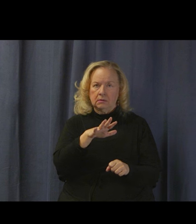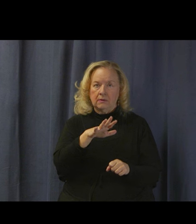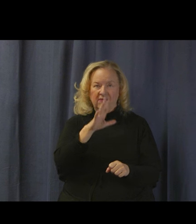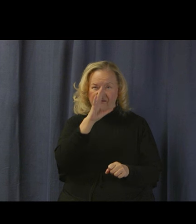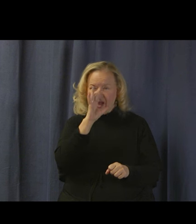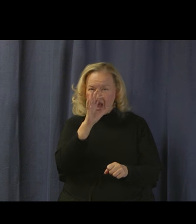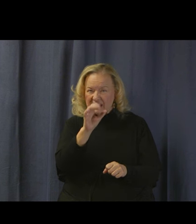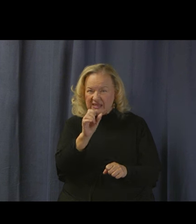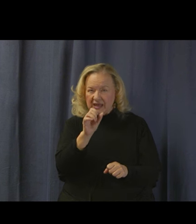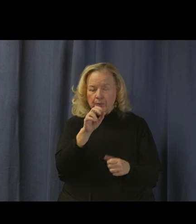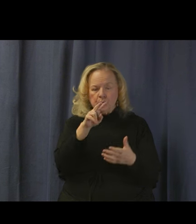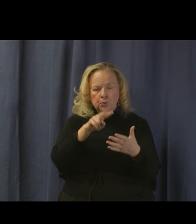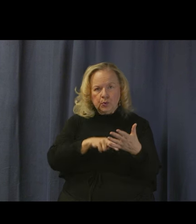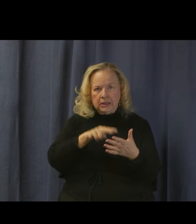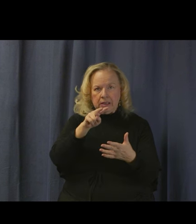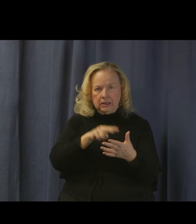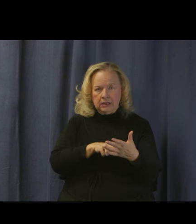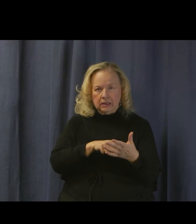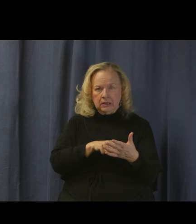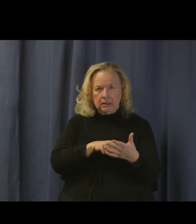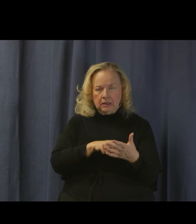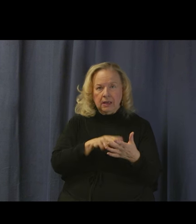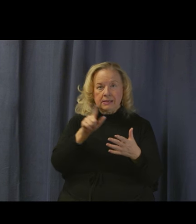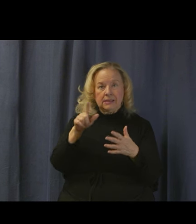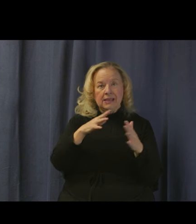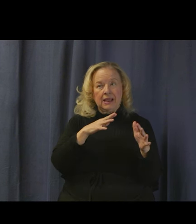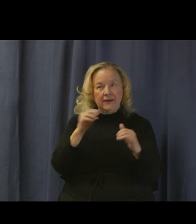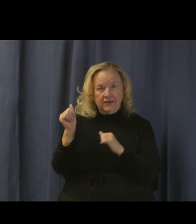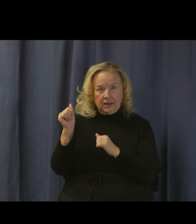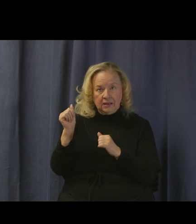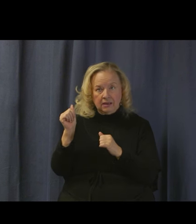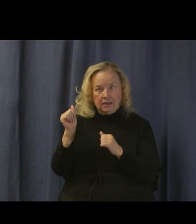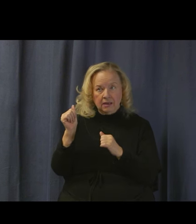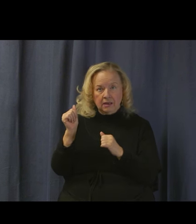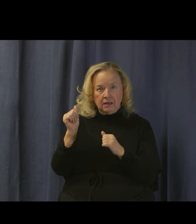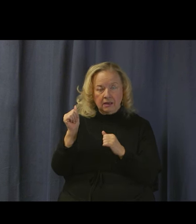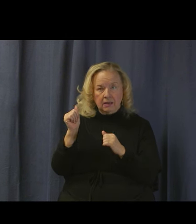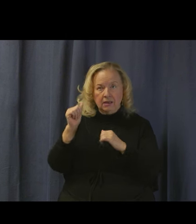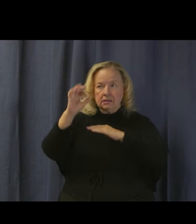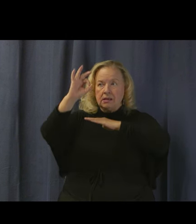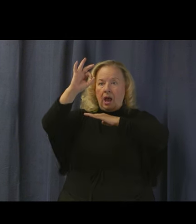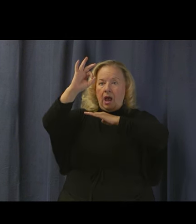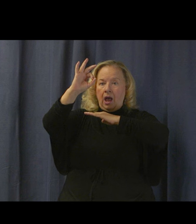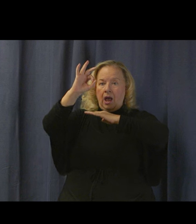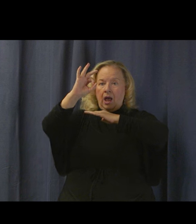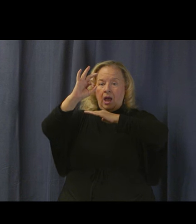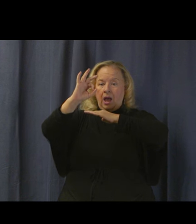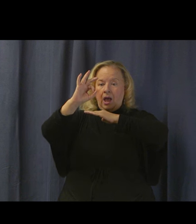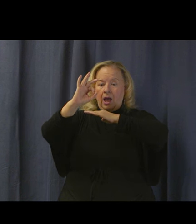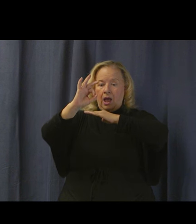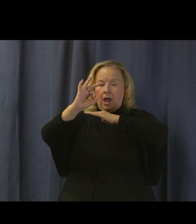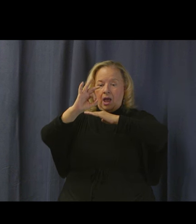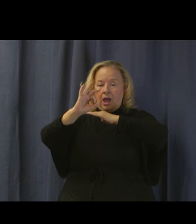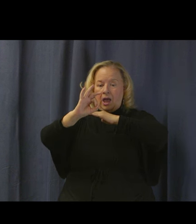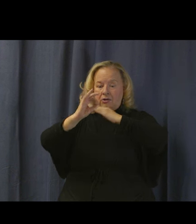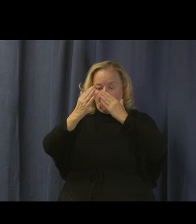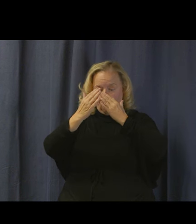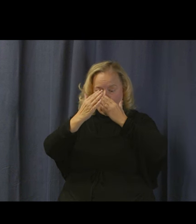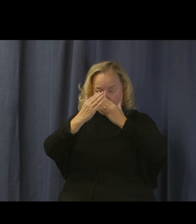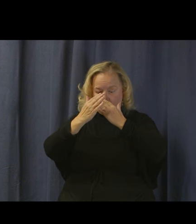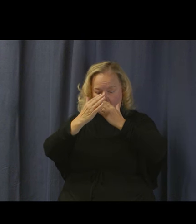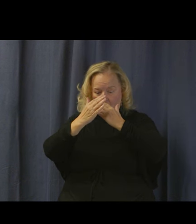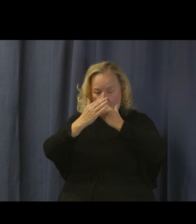what's so fascinating, when you read this Torah portion, as he's leaving, the sun is setting, it's getting